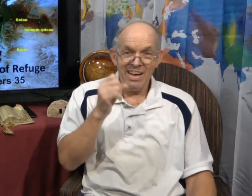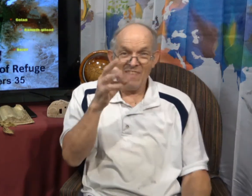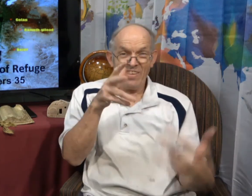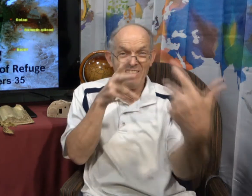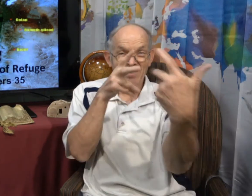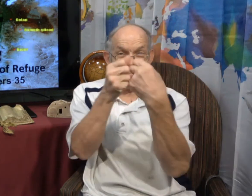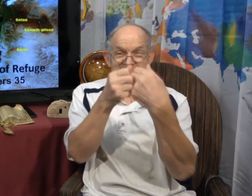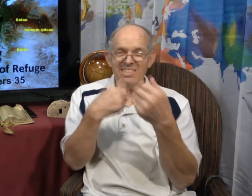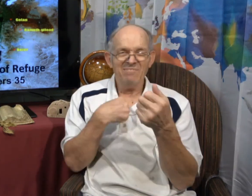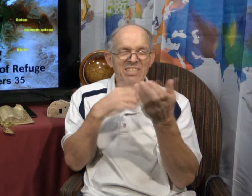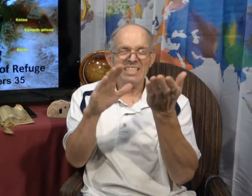If